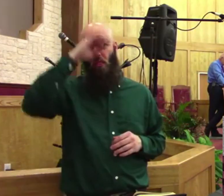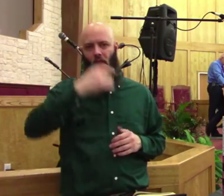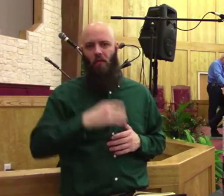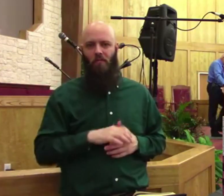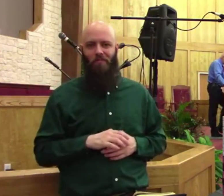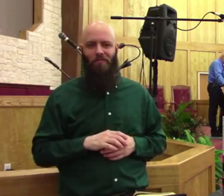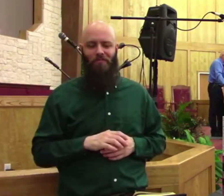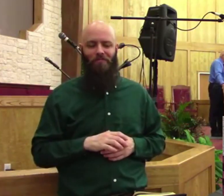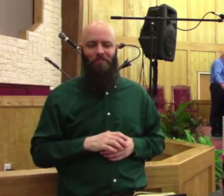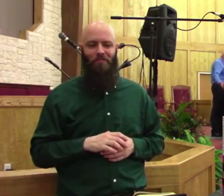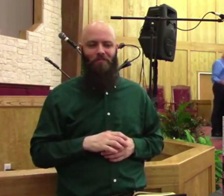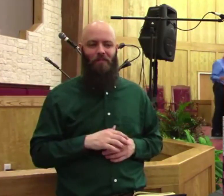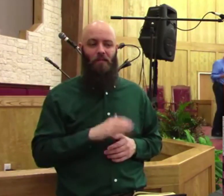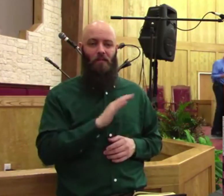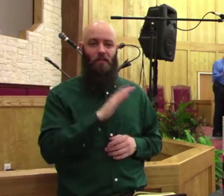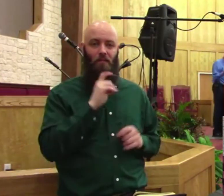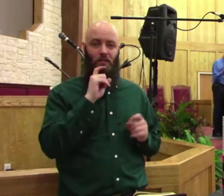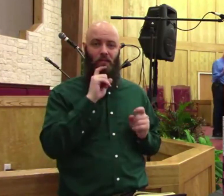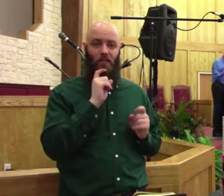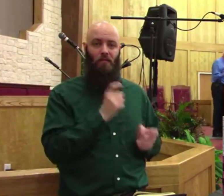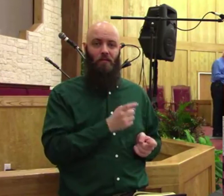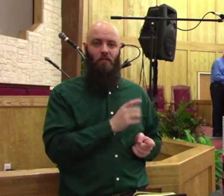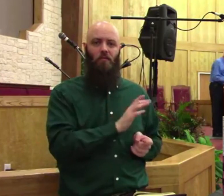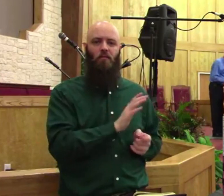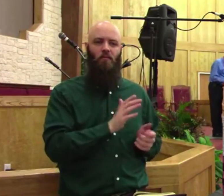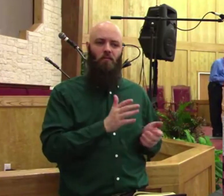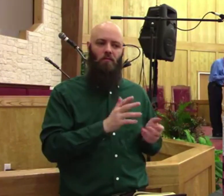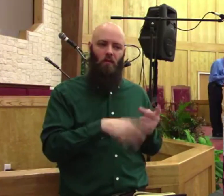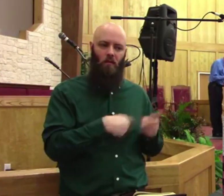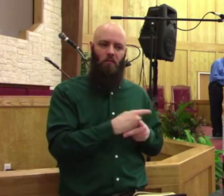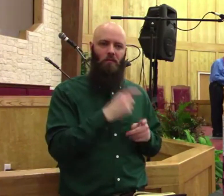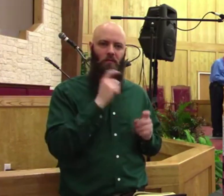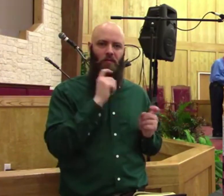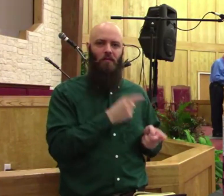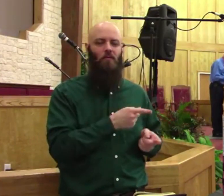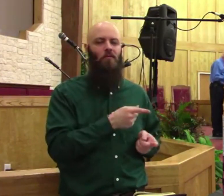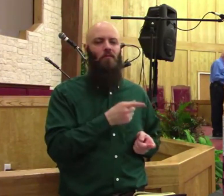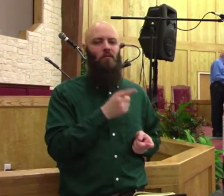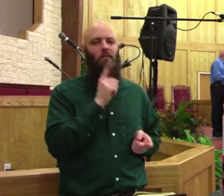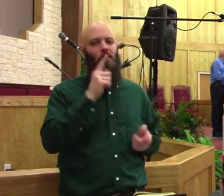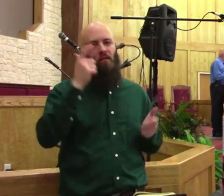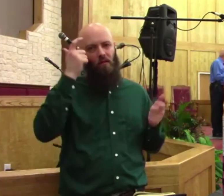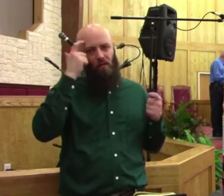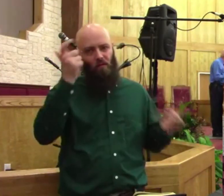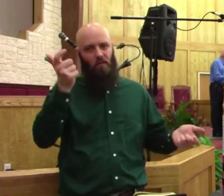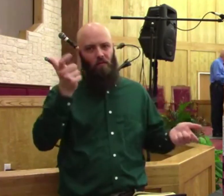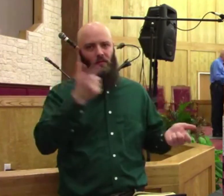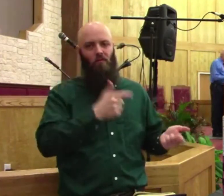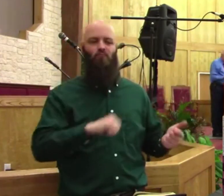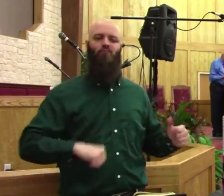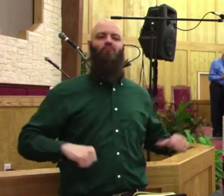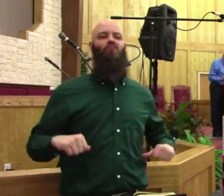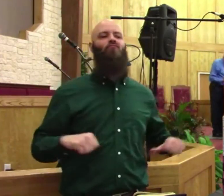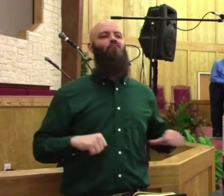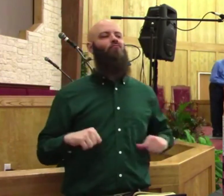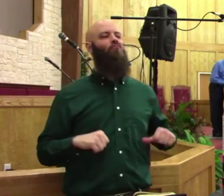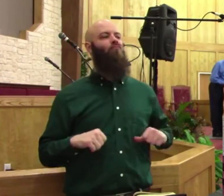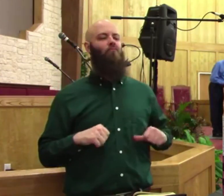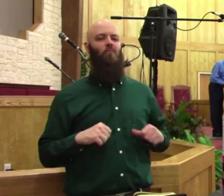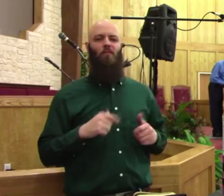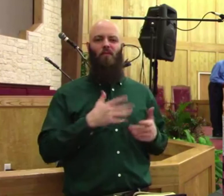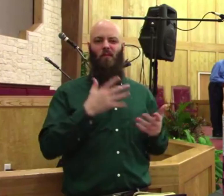And his sin is that the nature of his sin, one, he's arrogant, he's showing off. You get a picture